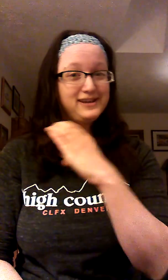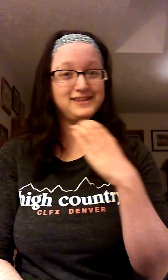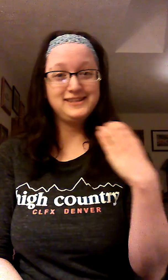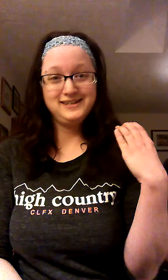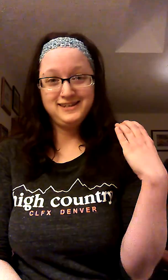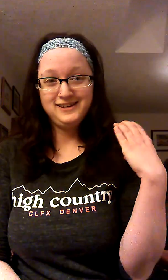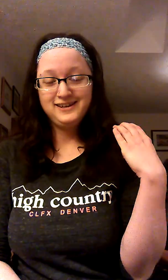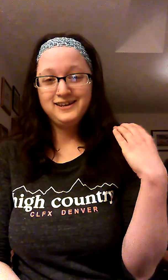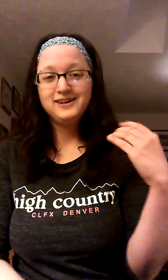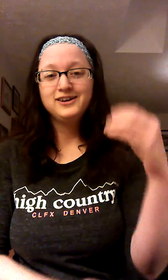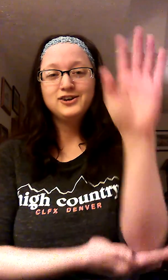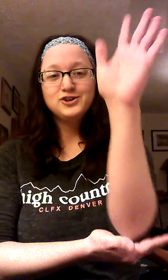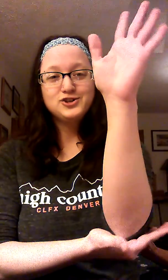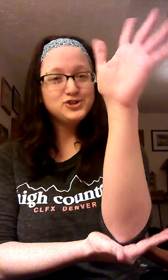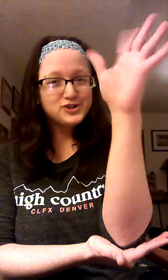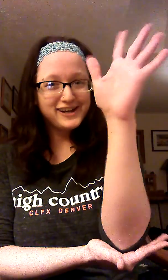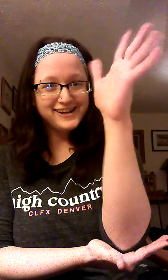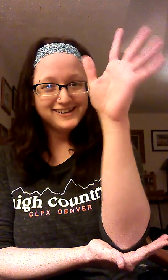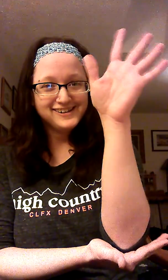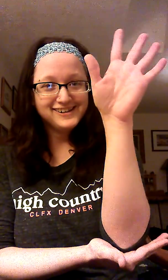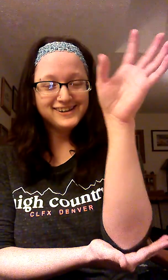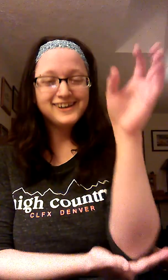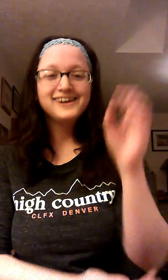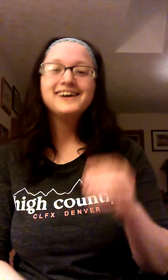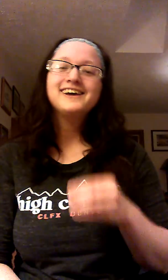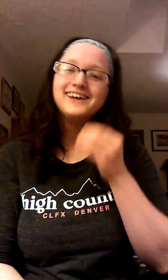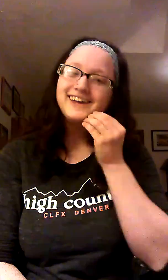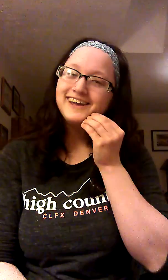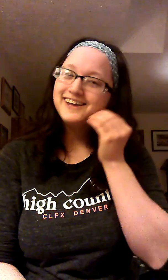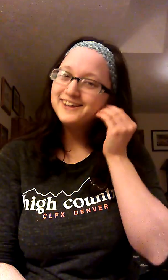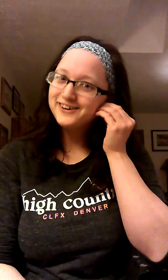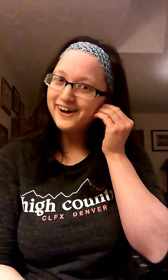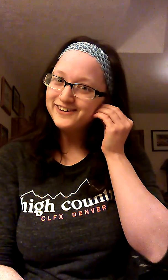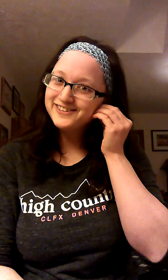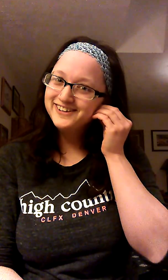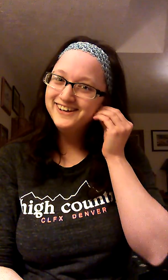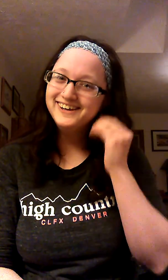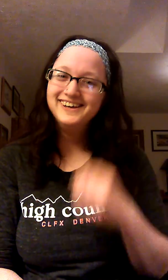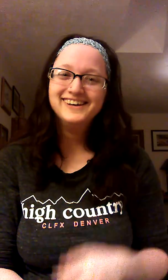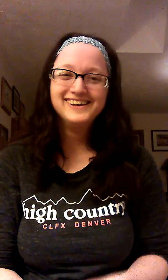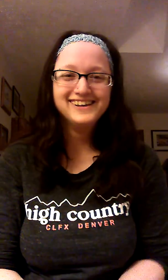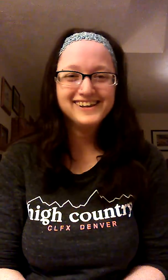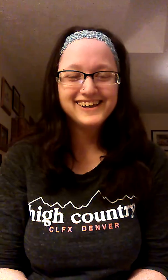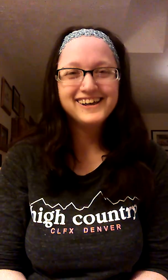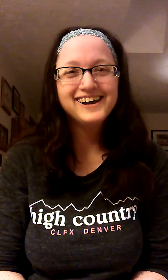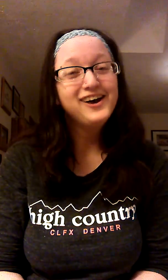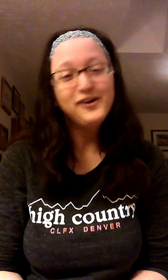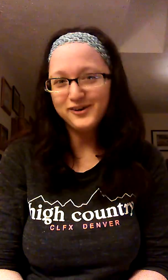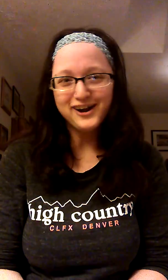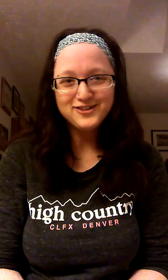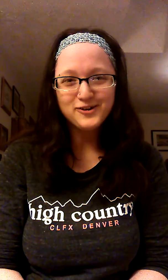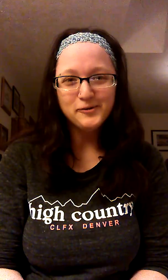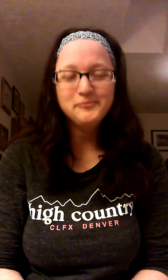tree in your house. Or at your home.